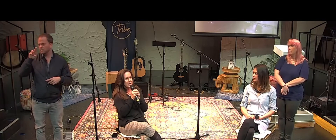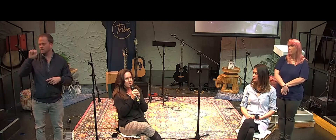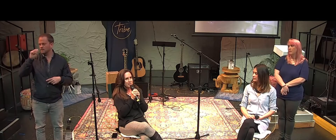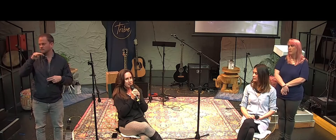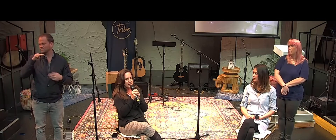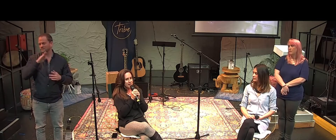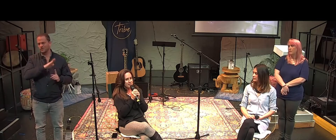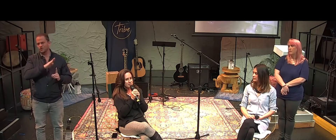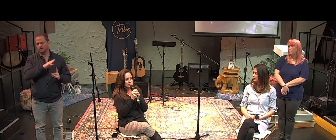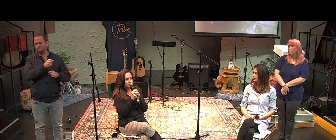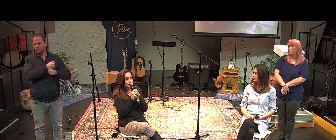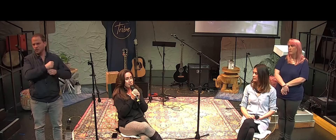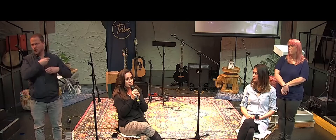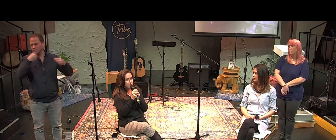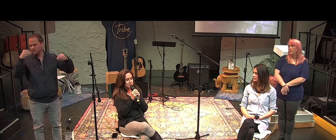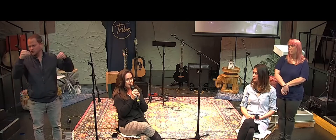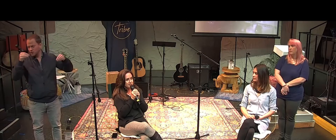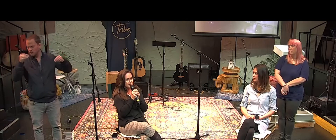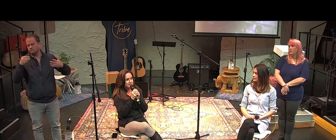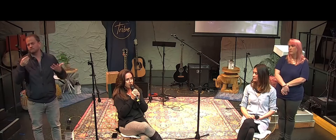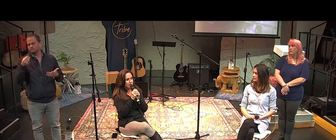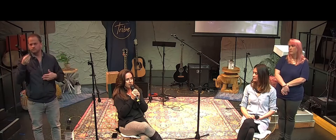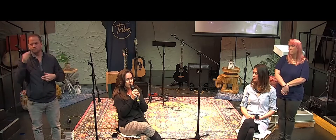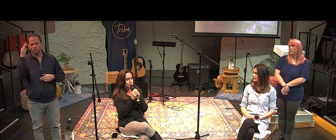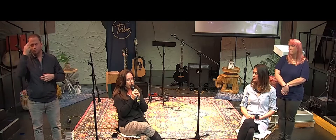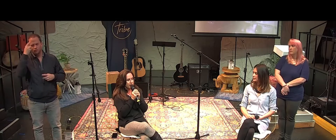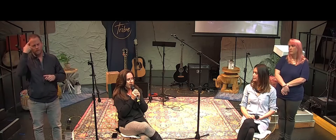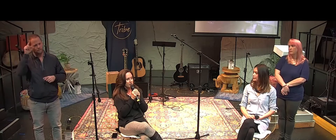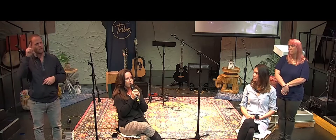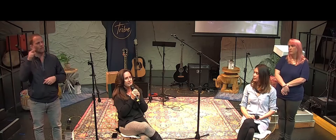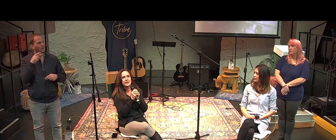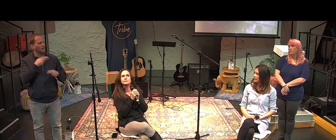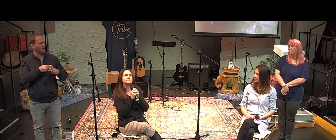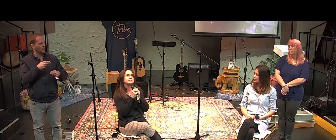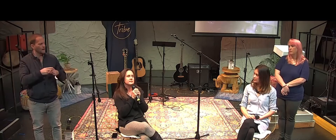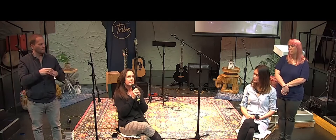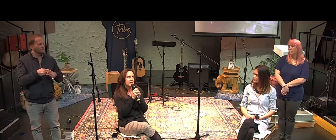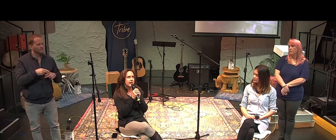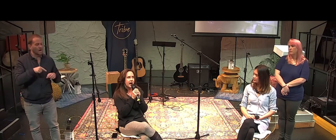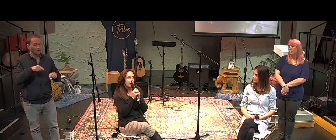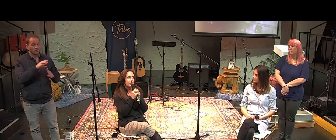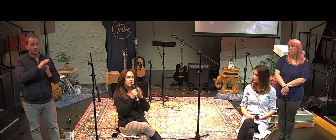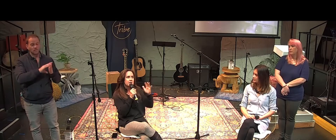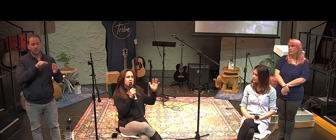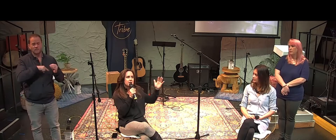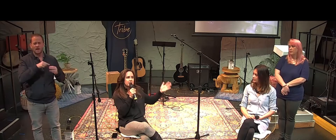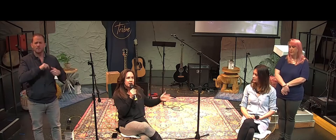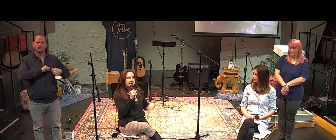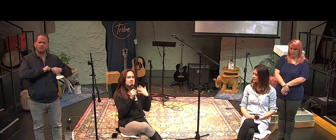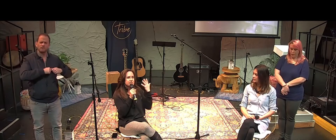Mudhouse Sabbath. And one of the chapters is on mourning and grieving and how